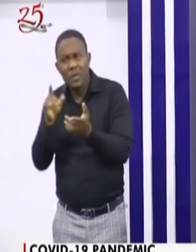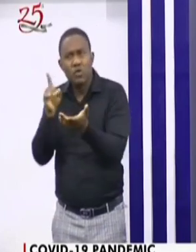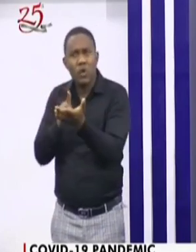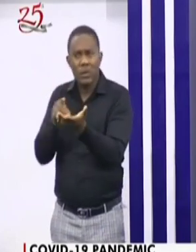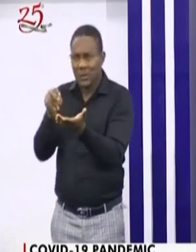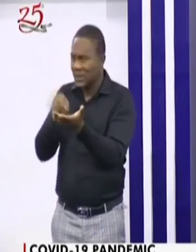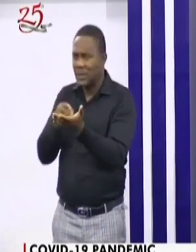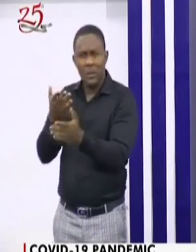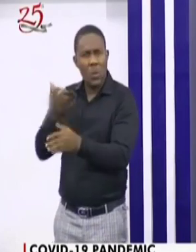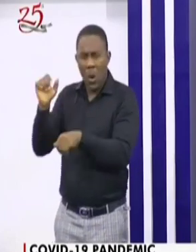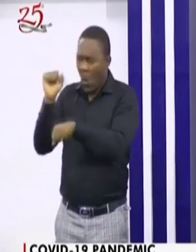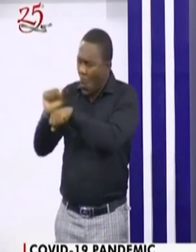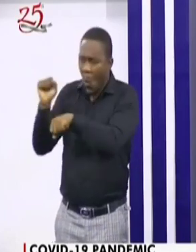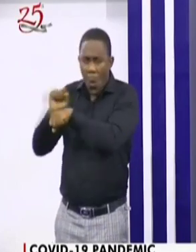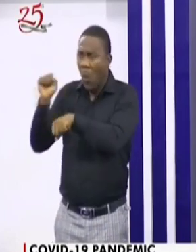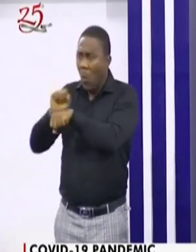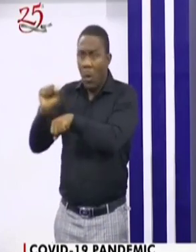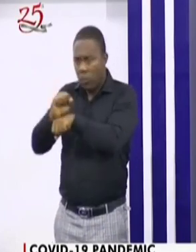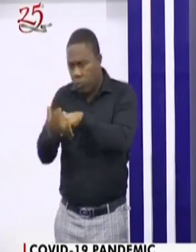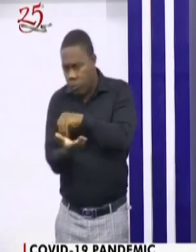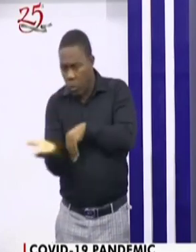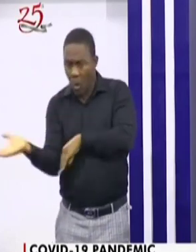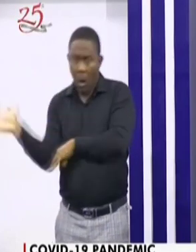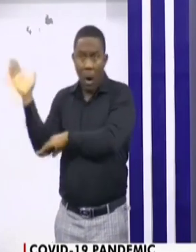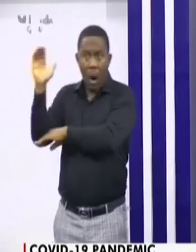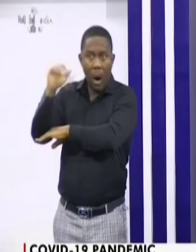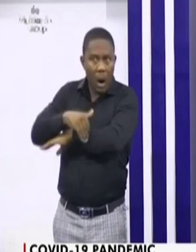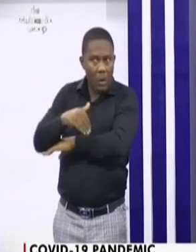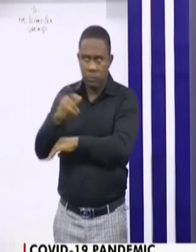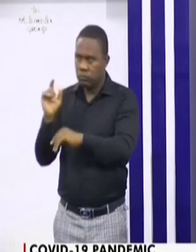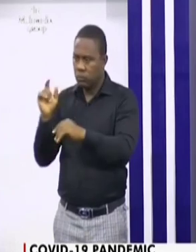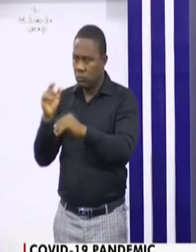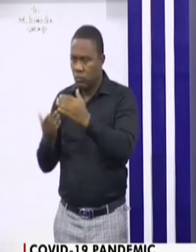see. They have worked tirelessly day and night in triple shifts,